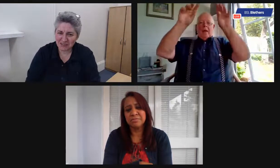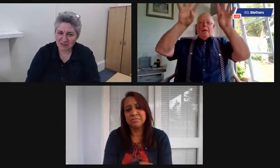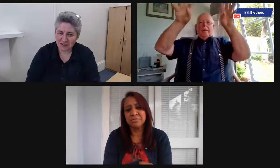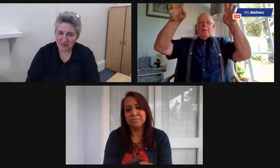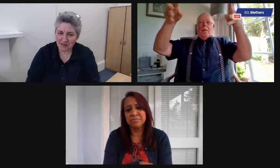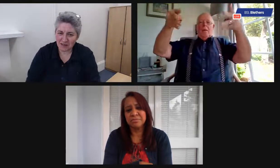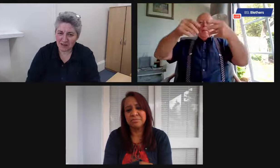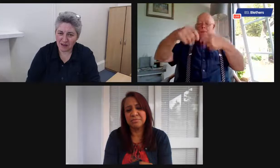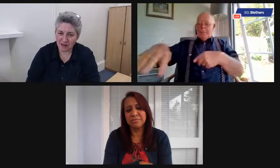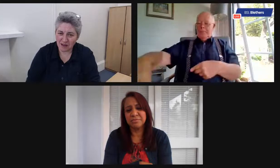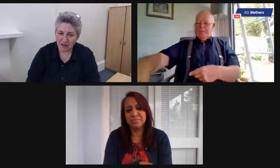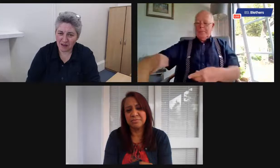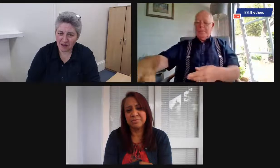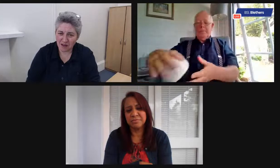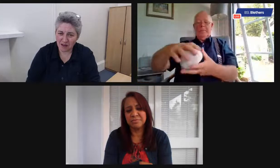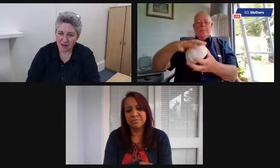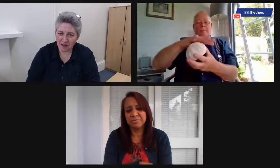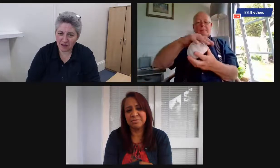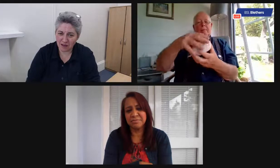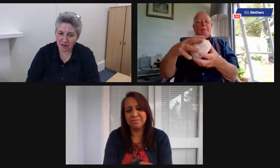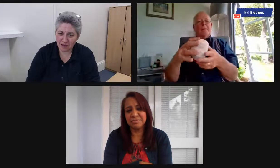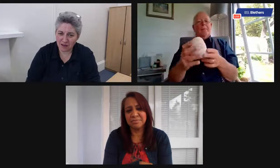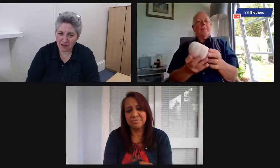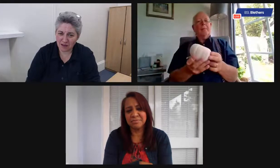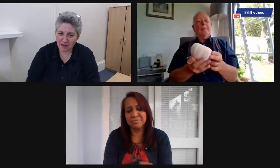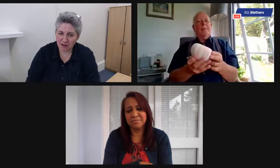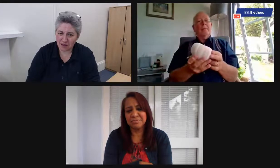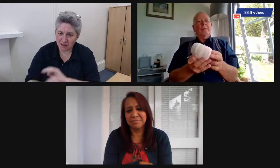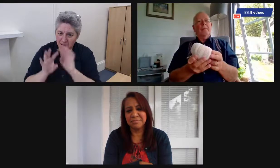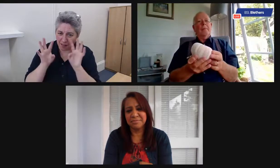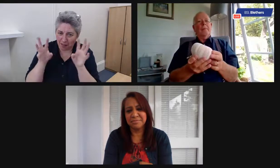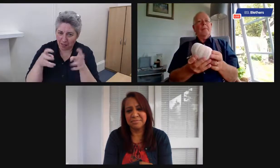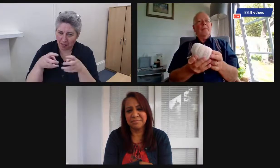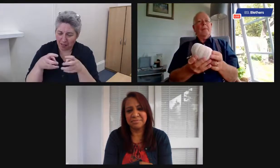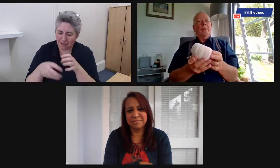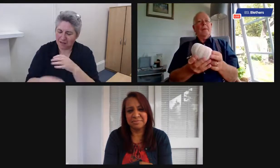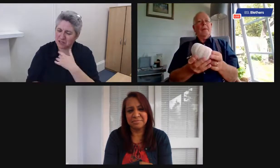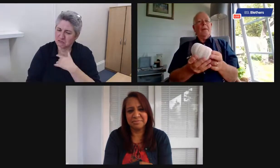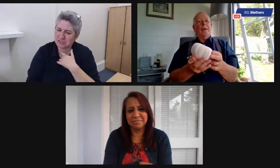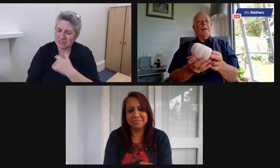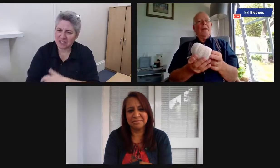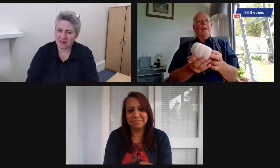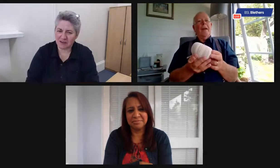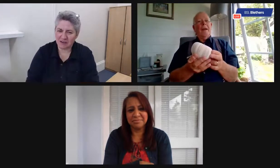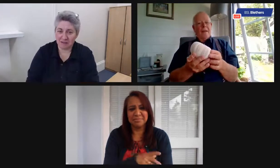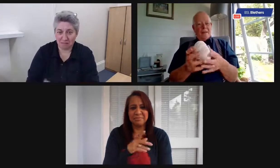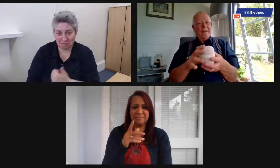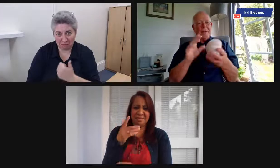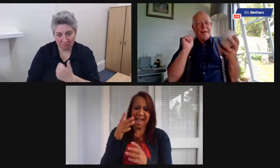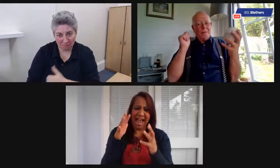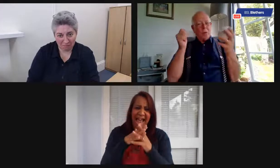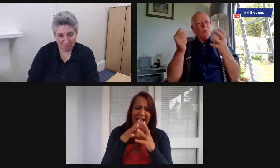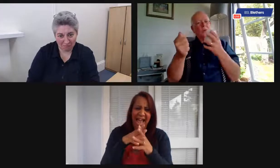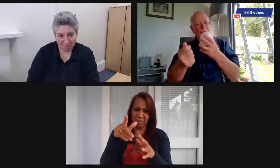point in the family tree, it branched off. But aren't they beautiful? So it's almost like a starfish curled